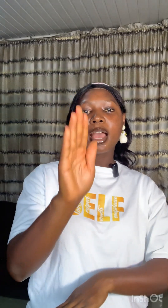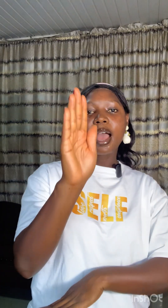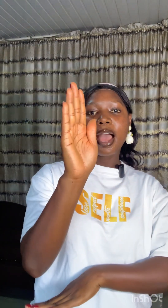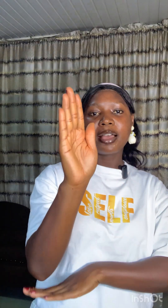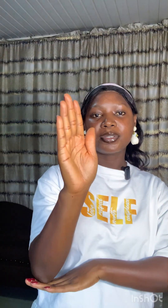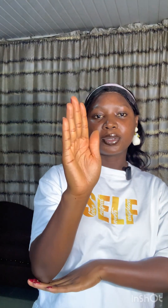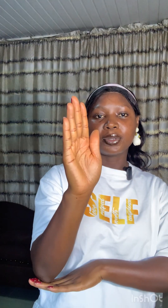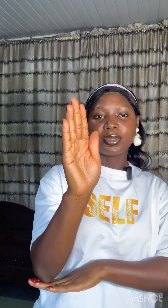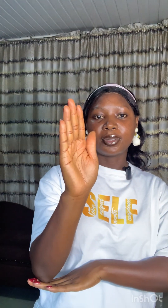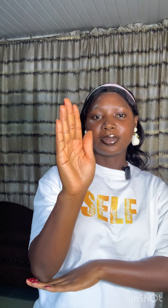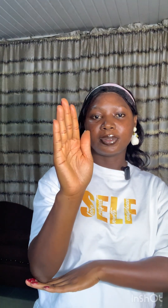Afternoon,